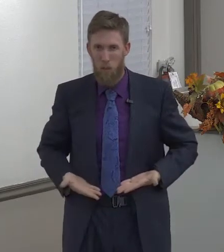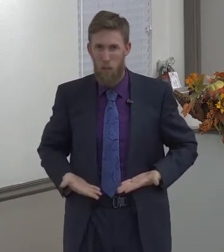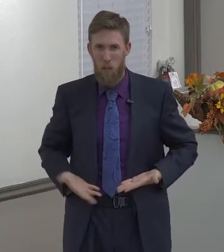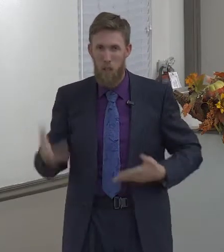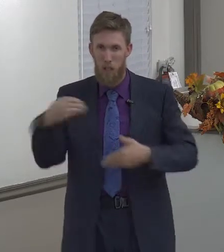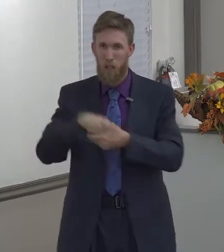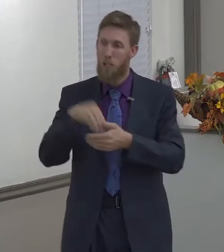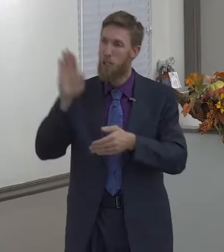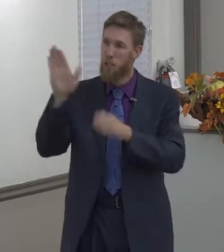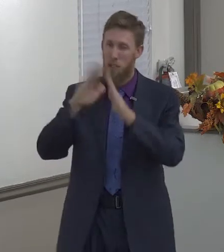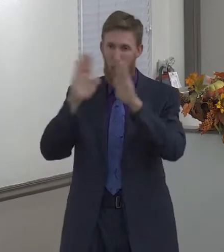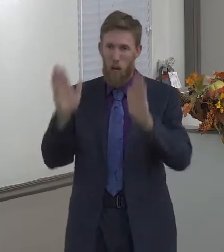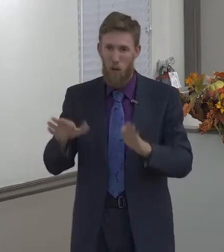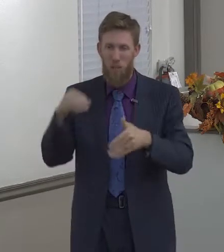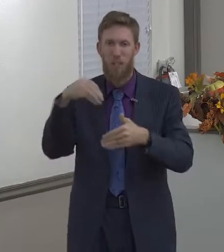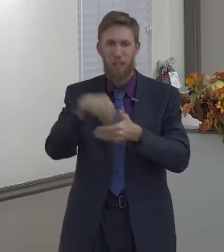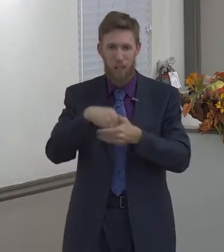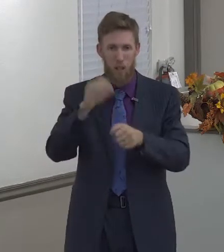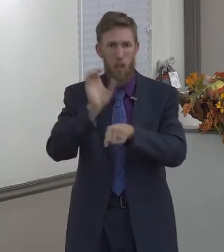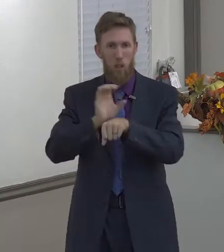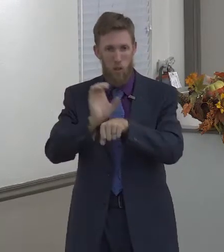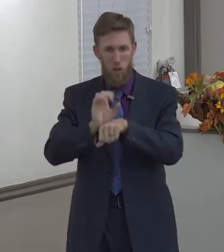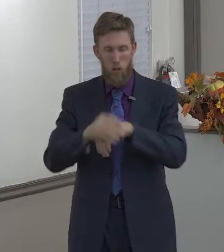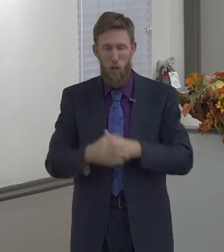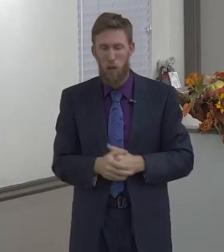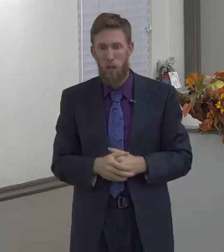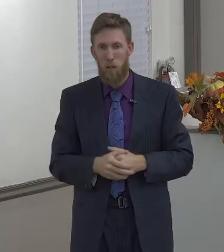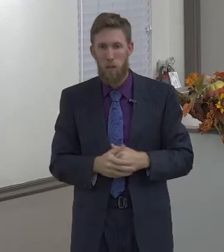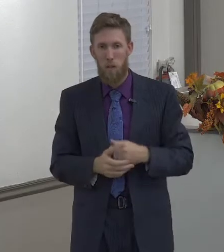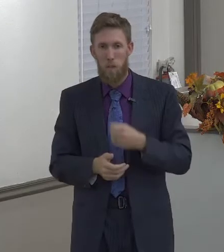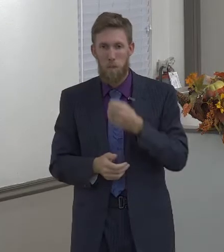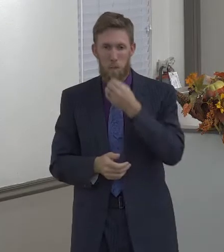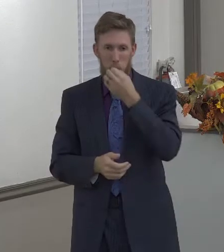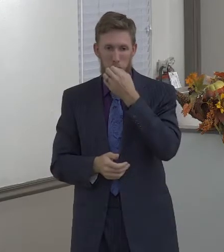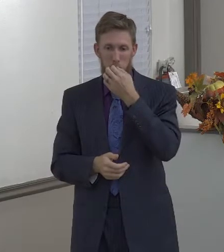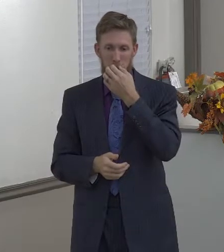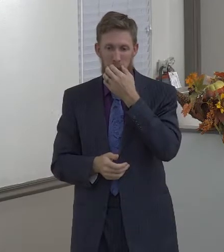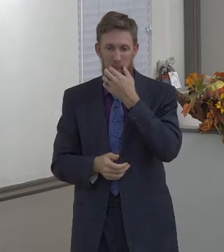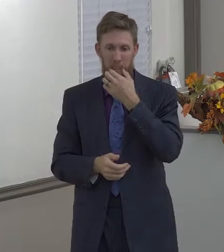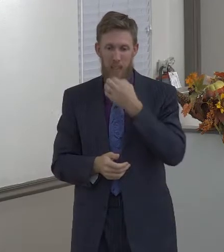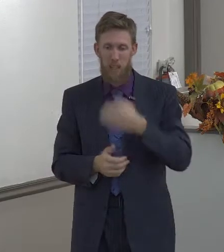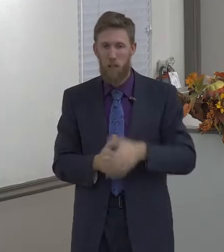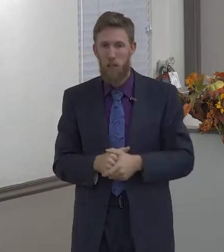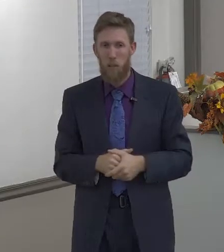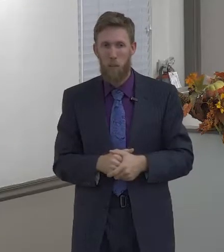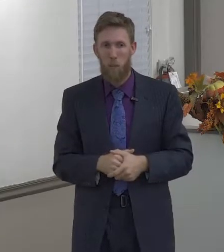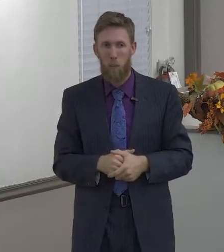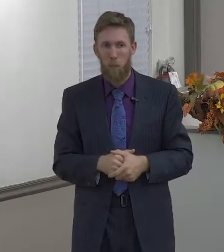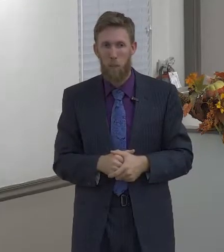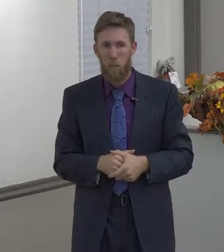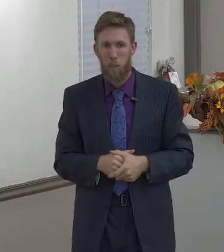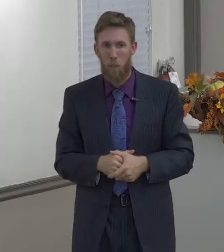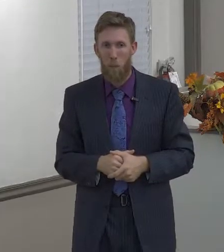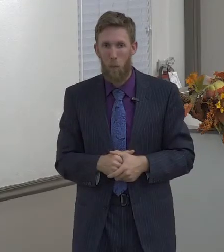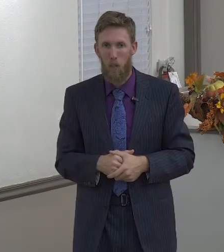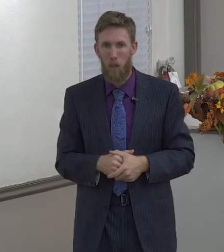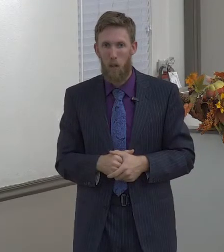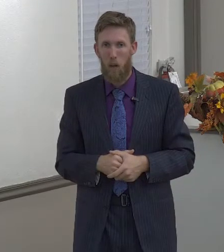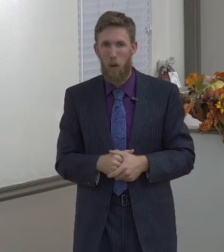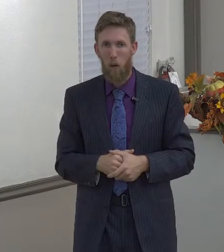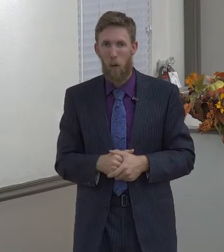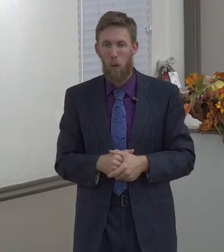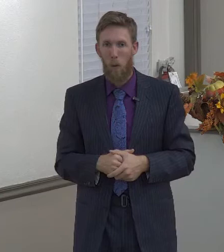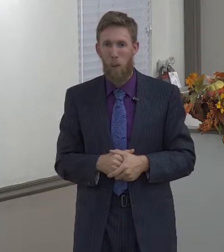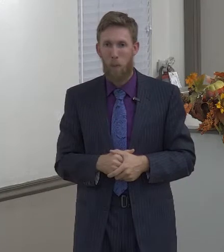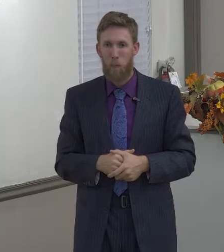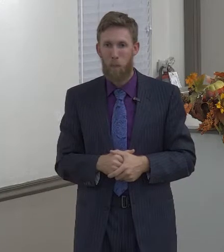You say, doesn't God just indwell the church? Not everything that calls itself a church is a place that God